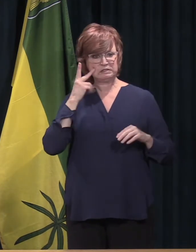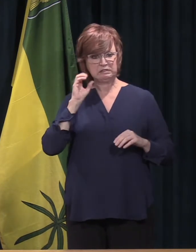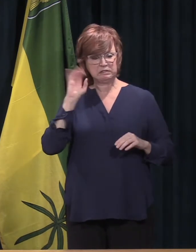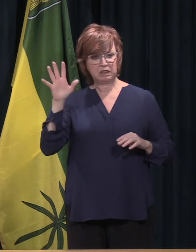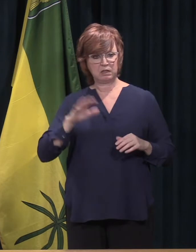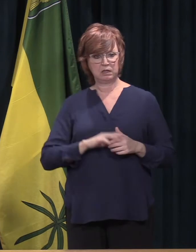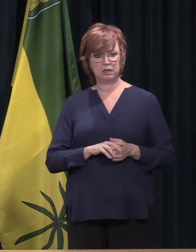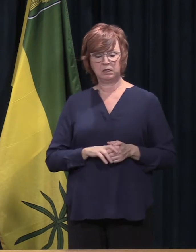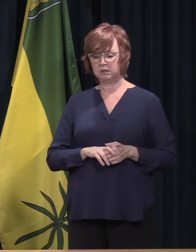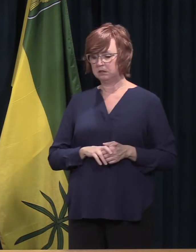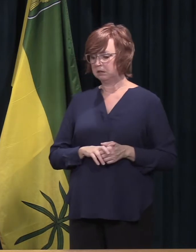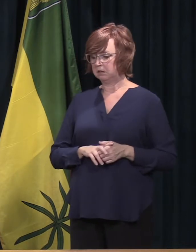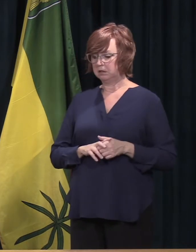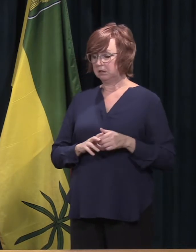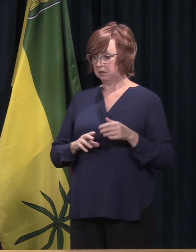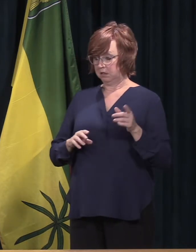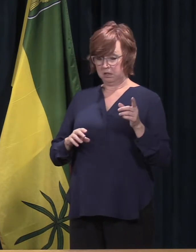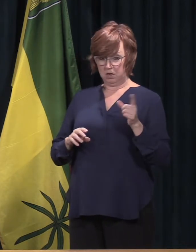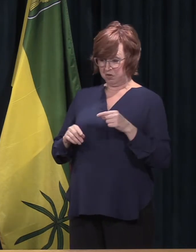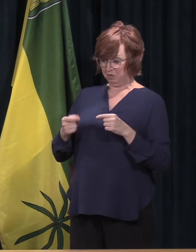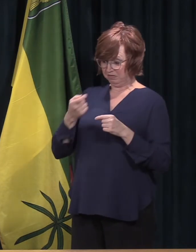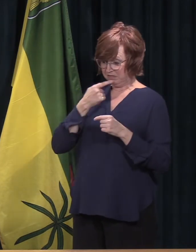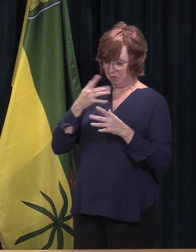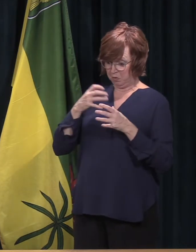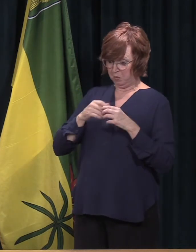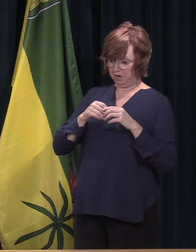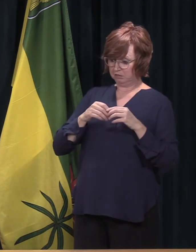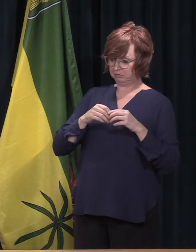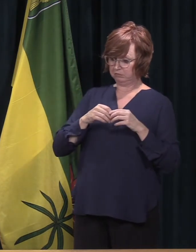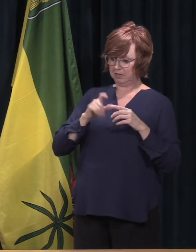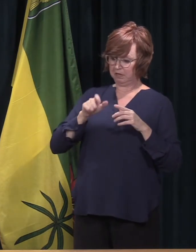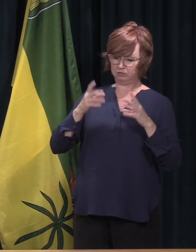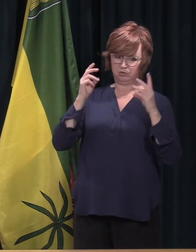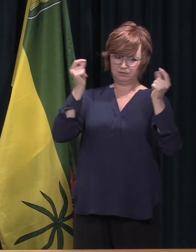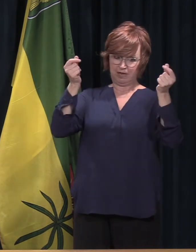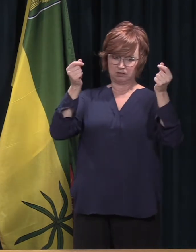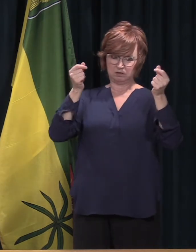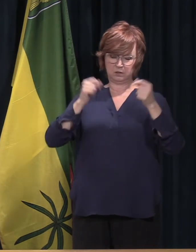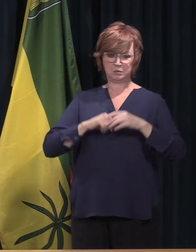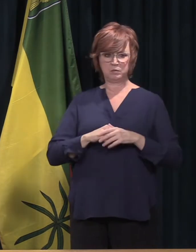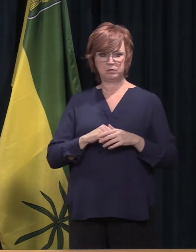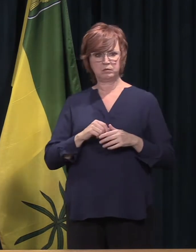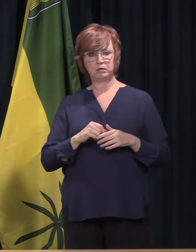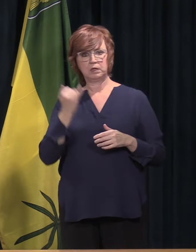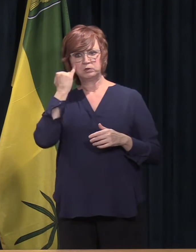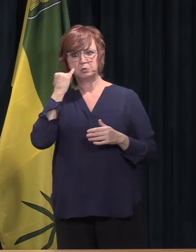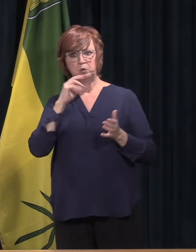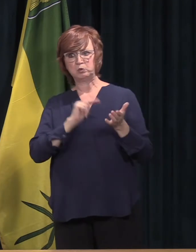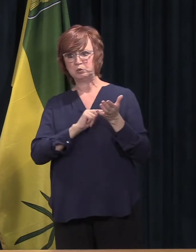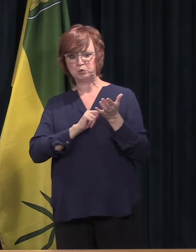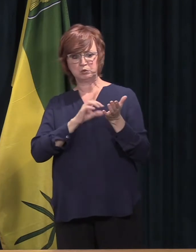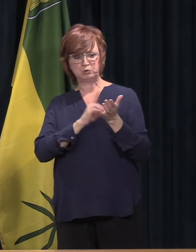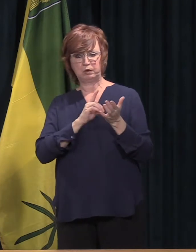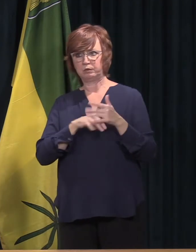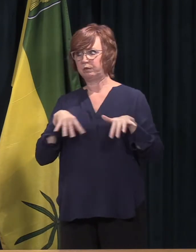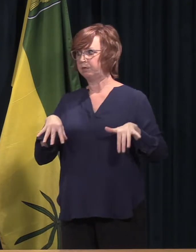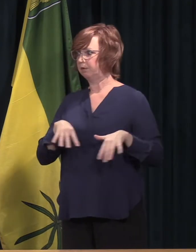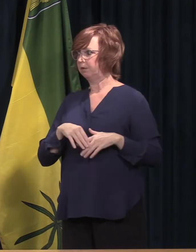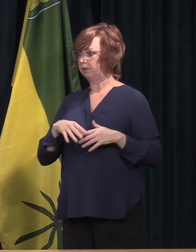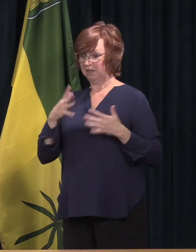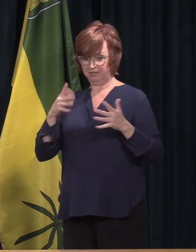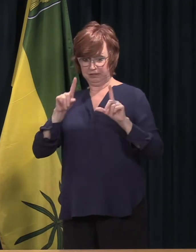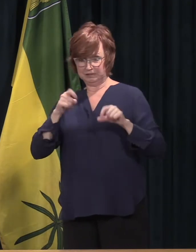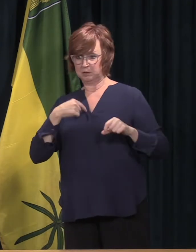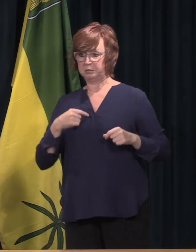What happens in the meantime to a nurse or a healthcare professional who's waiting for results? They are on isolation. They have to be